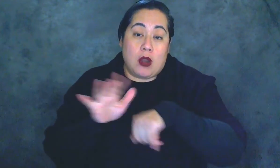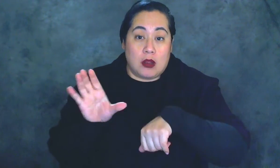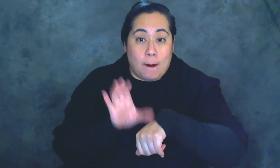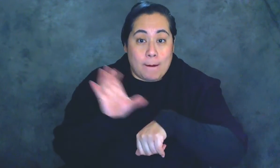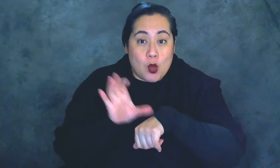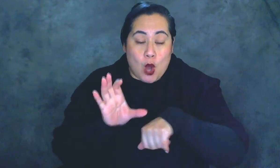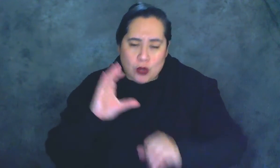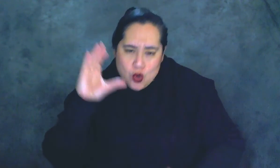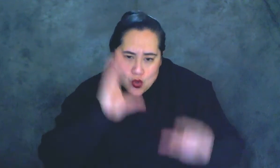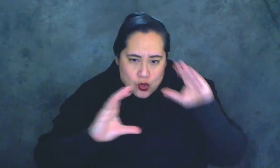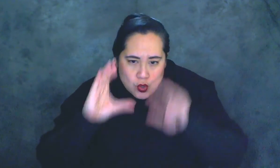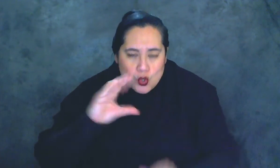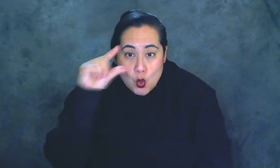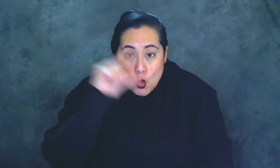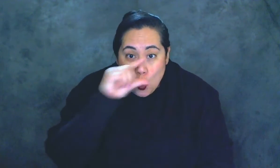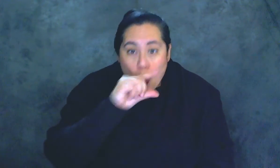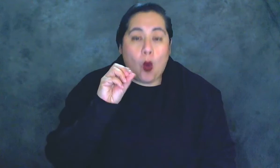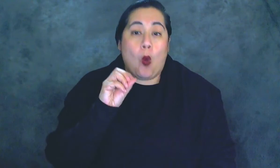or even when you start asking,